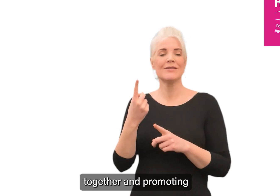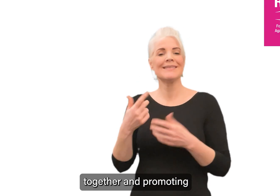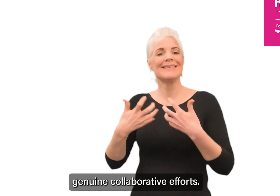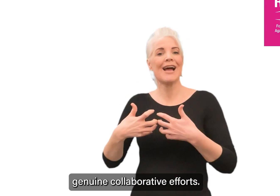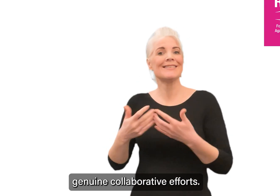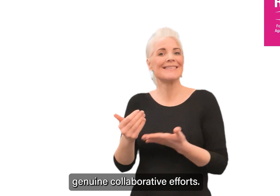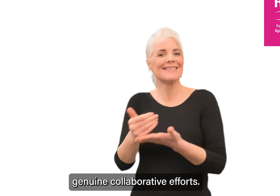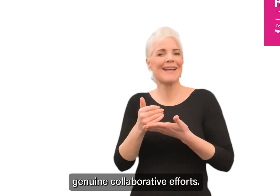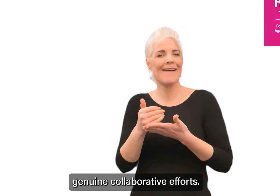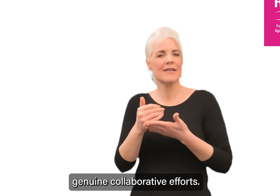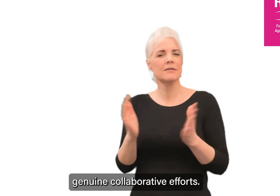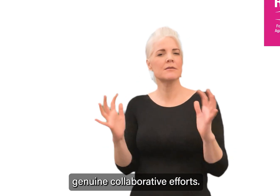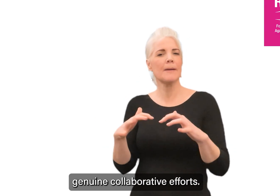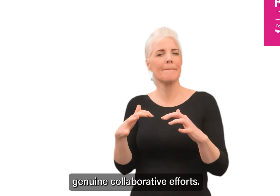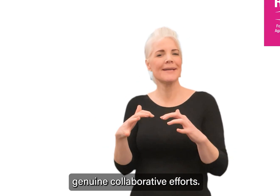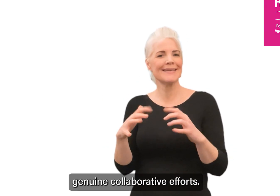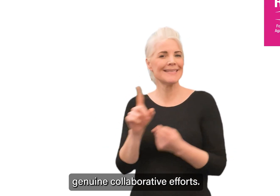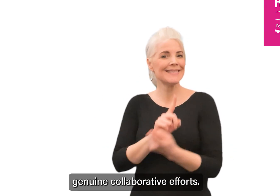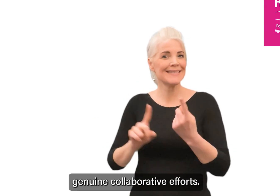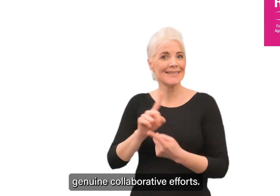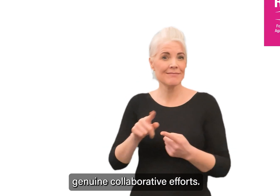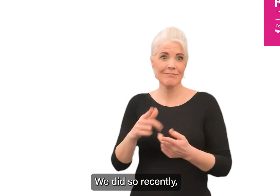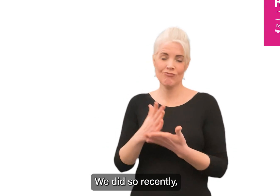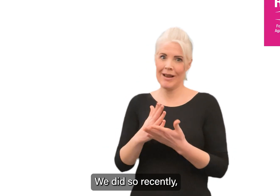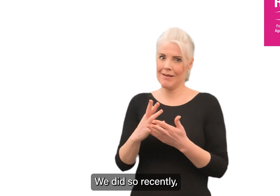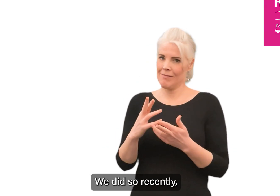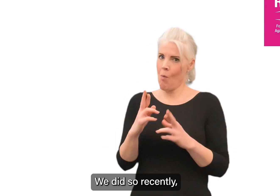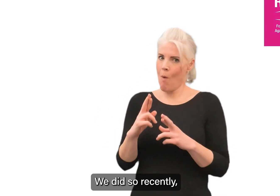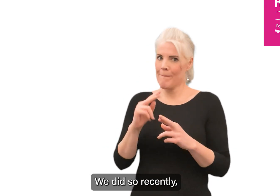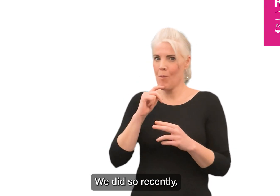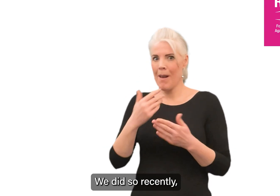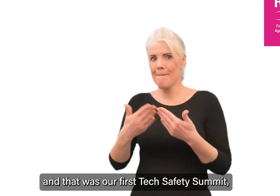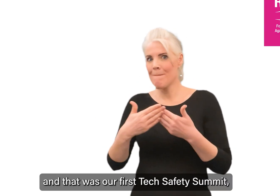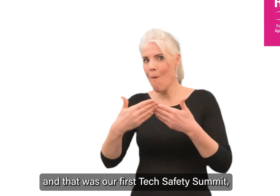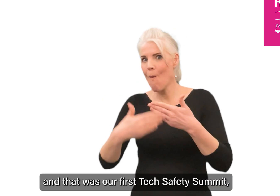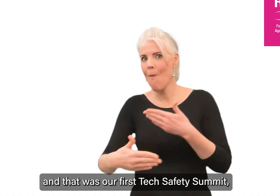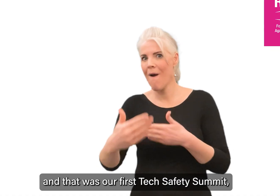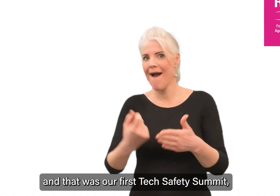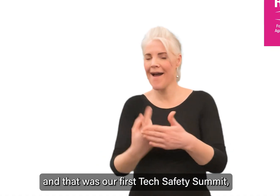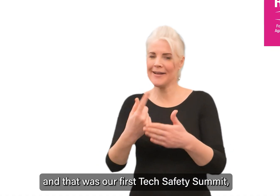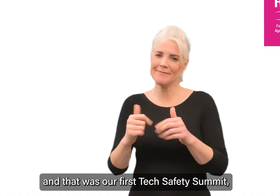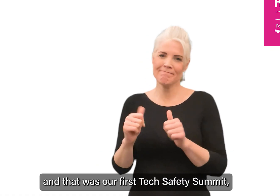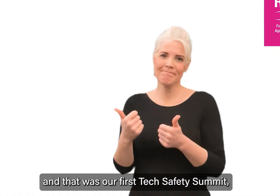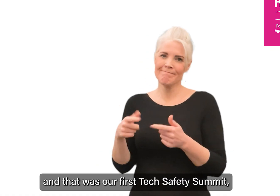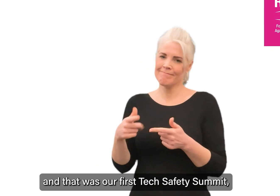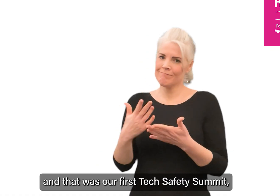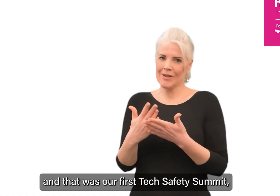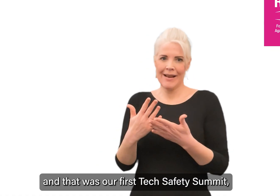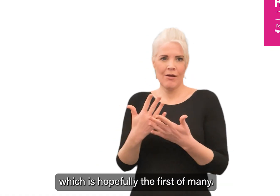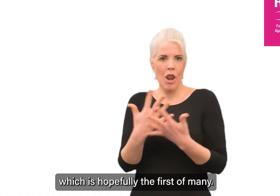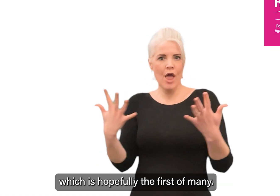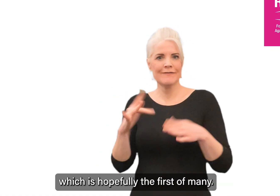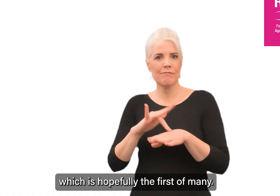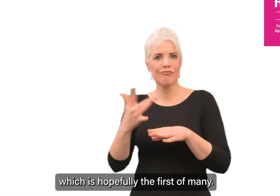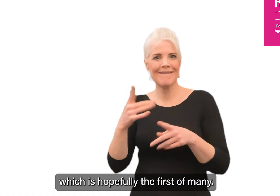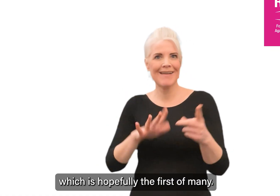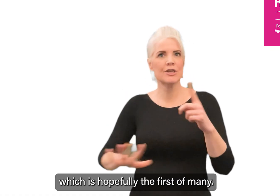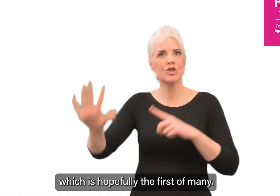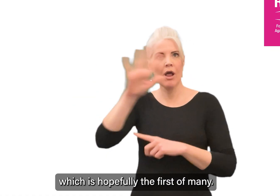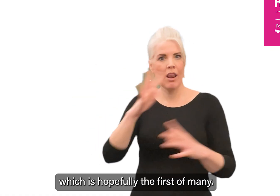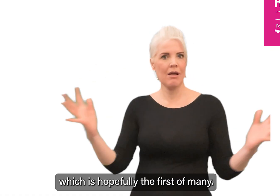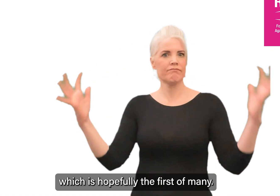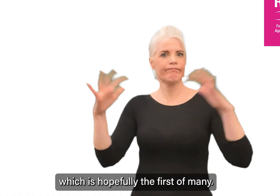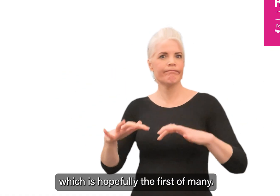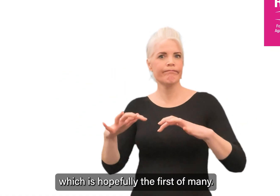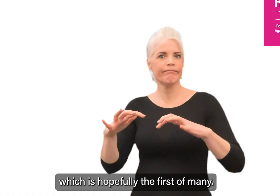promoting genuine collaborative efforts. We did so recently, and that was at our first Tech Safety Summit, which is hopefully